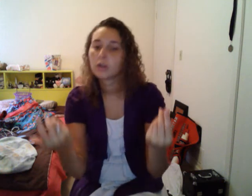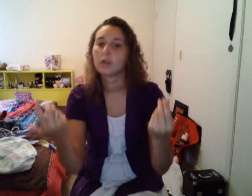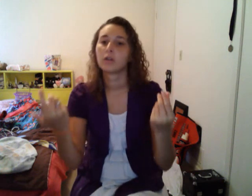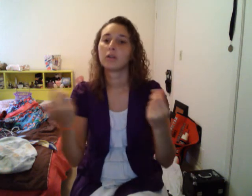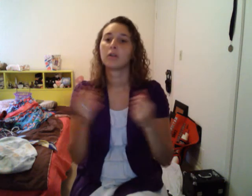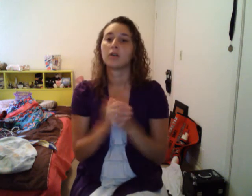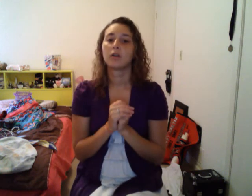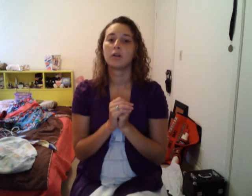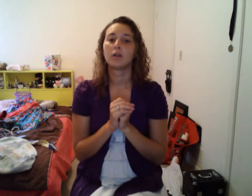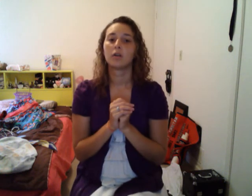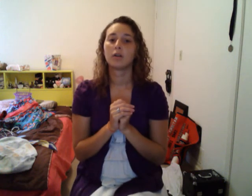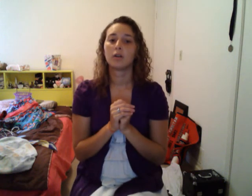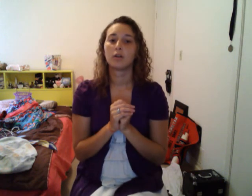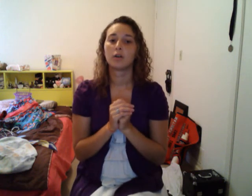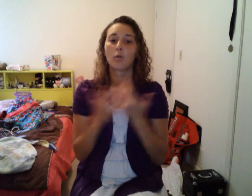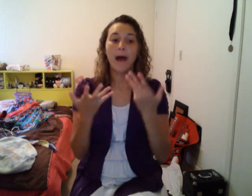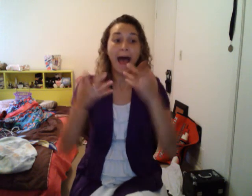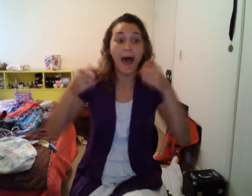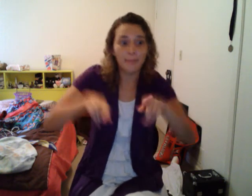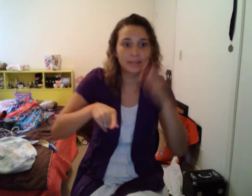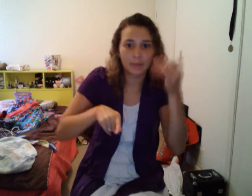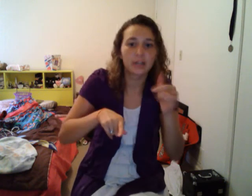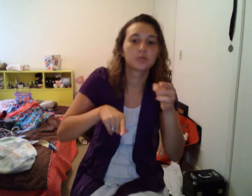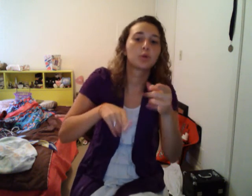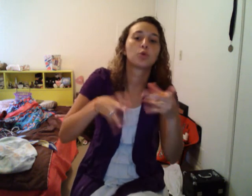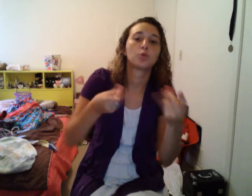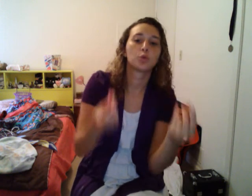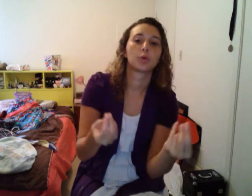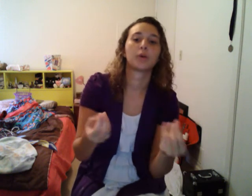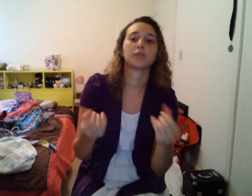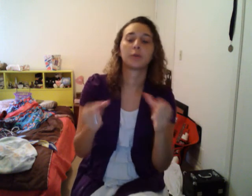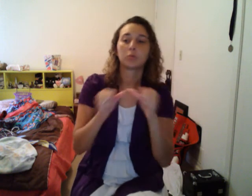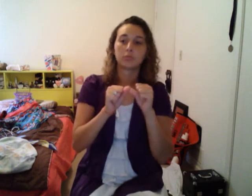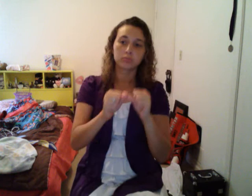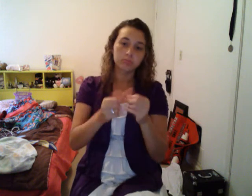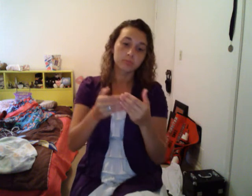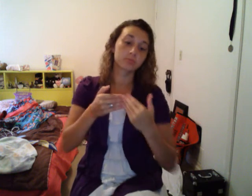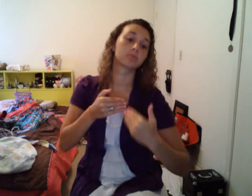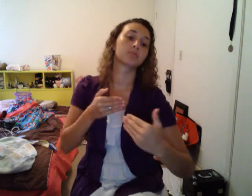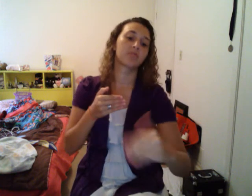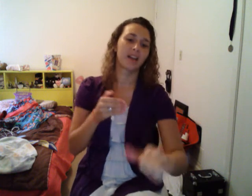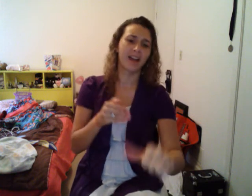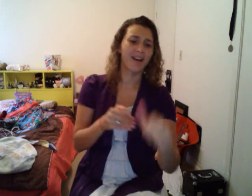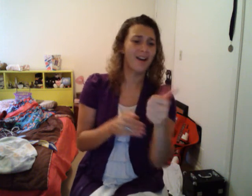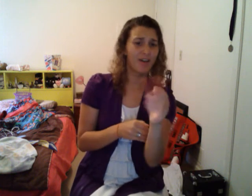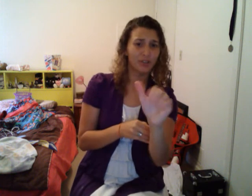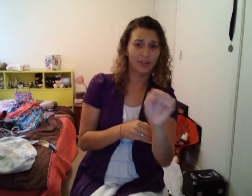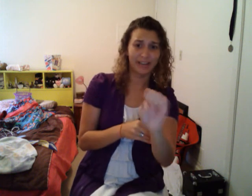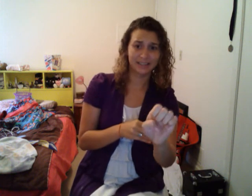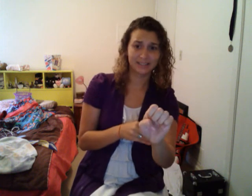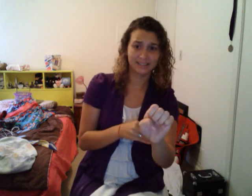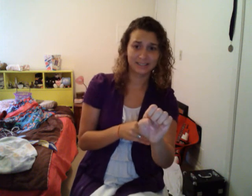do. But then we went a little further, we considered those other cases, and people weren't so